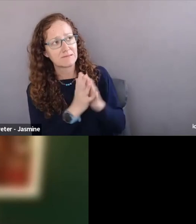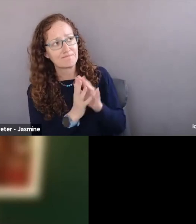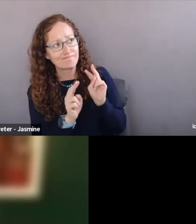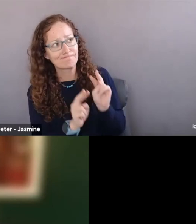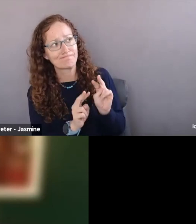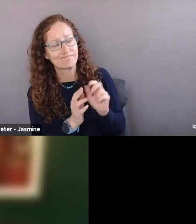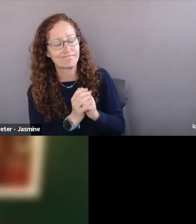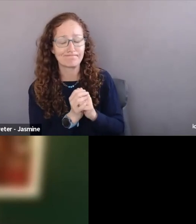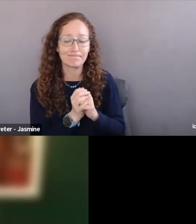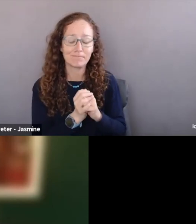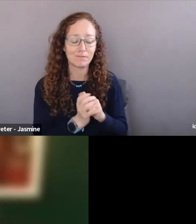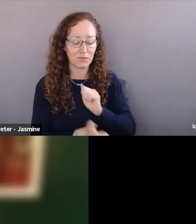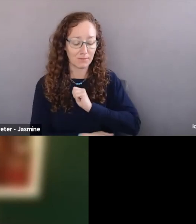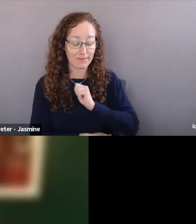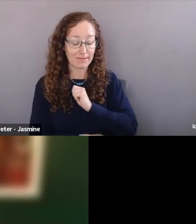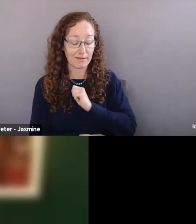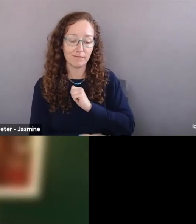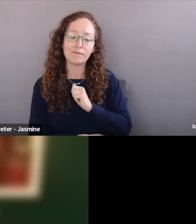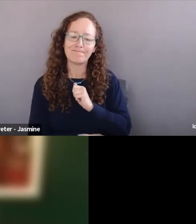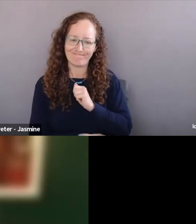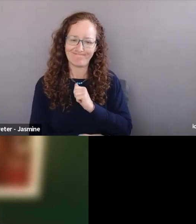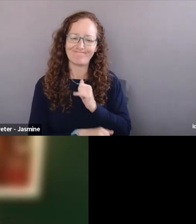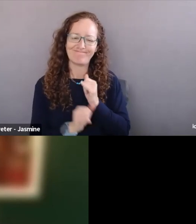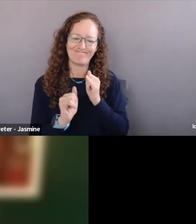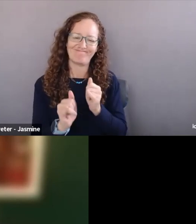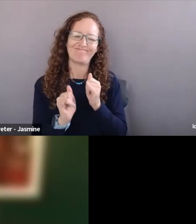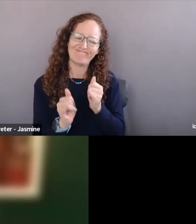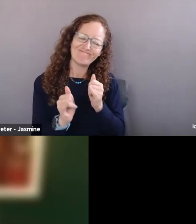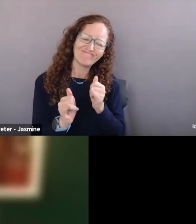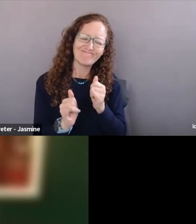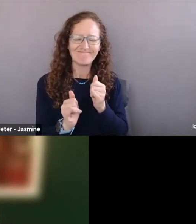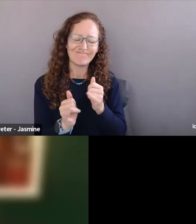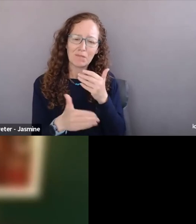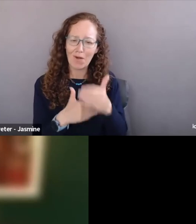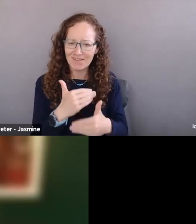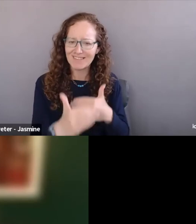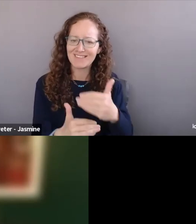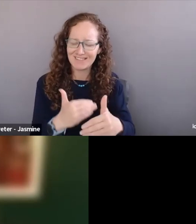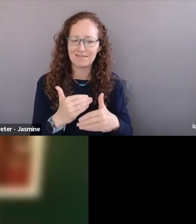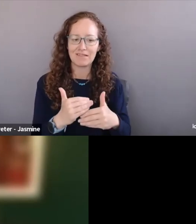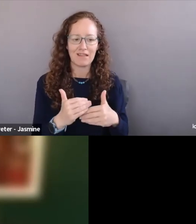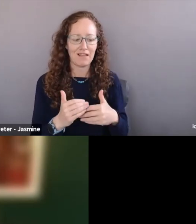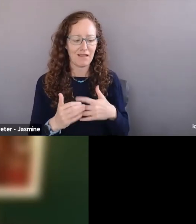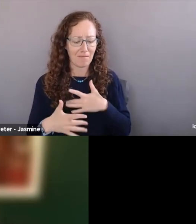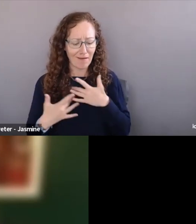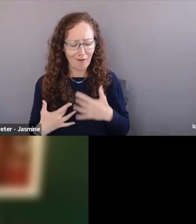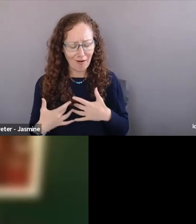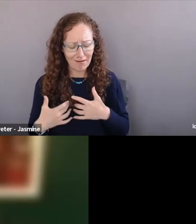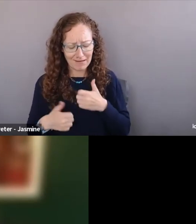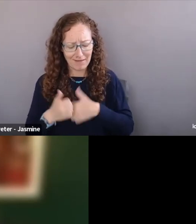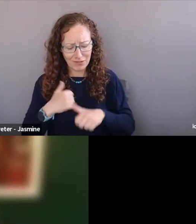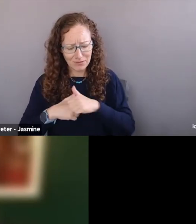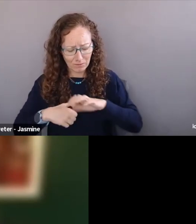know, I find myself going through a very similar process that you're going through, which is turning over almost every stone in my heart and in my